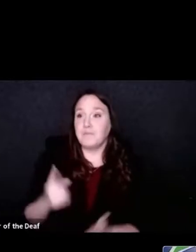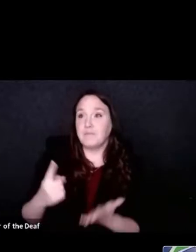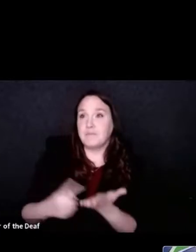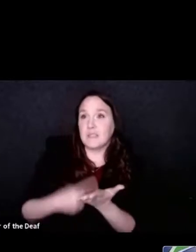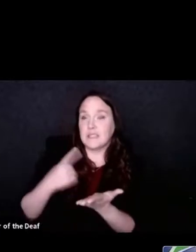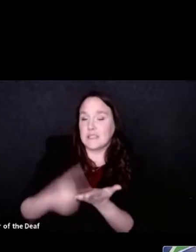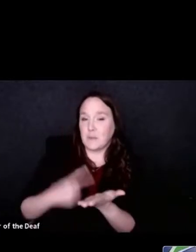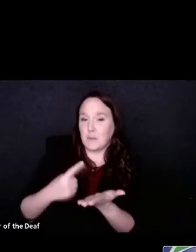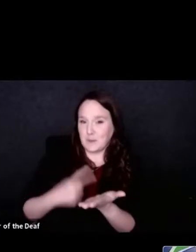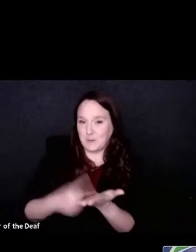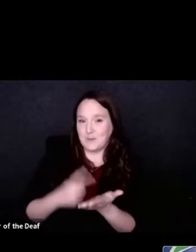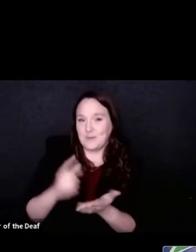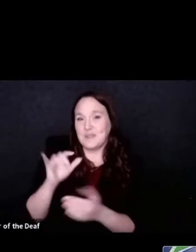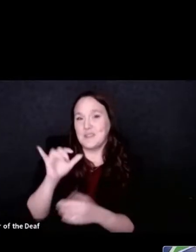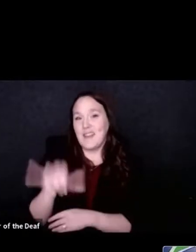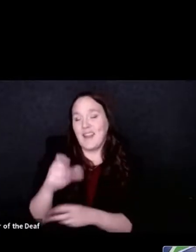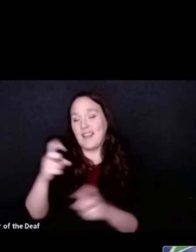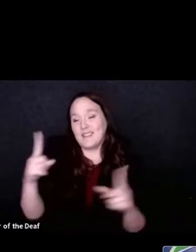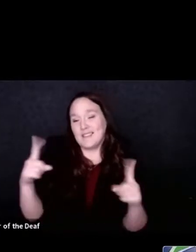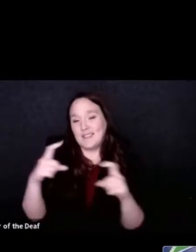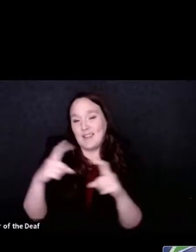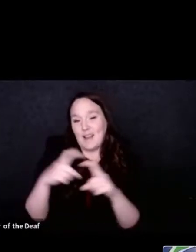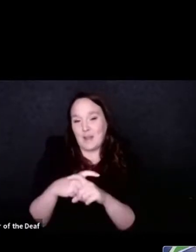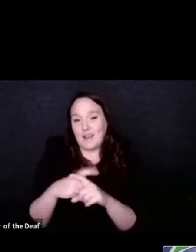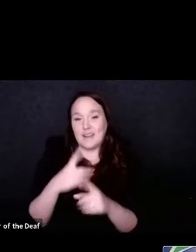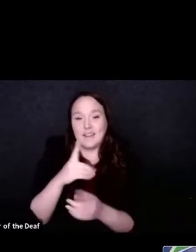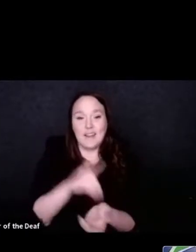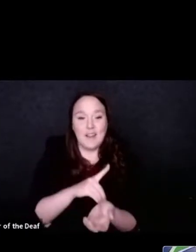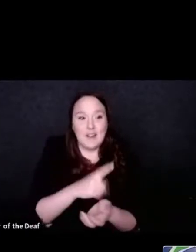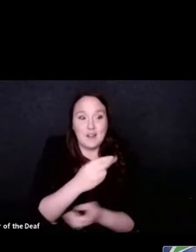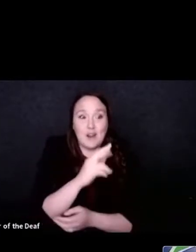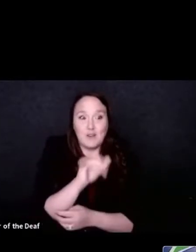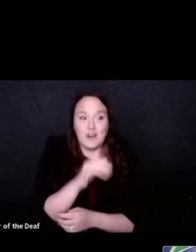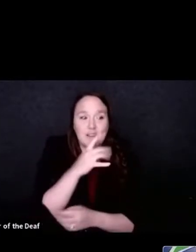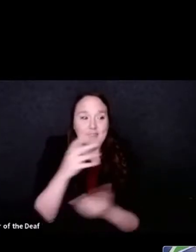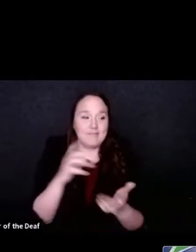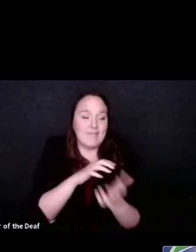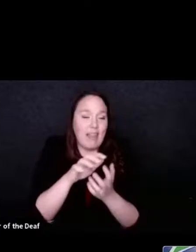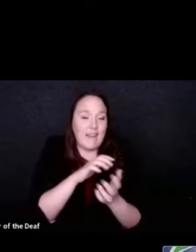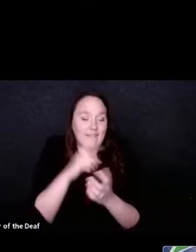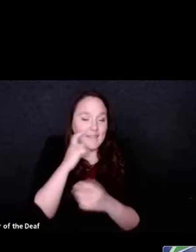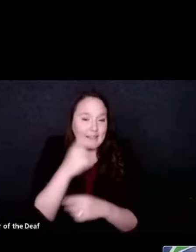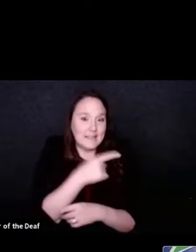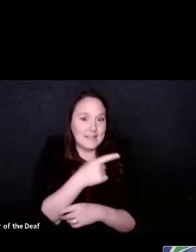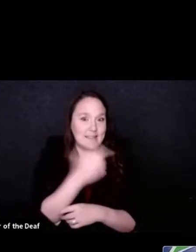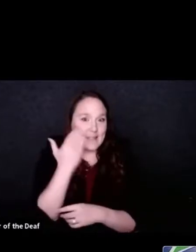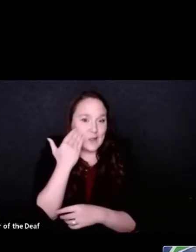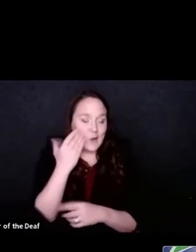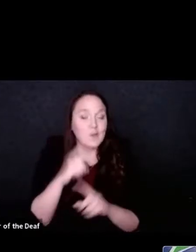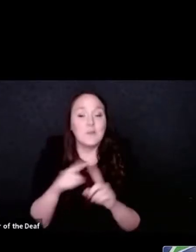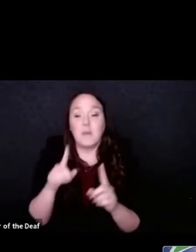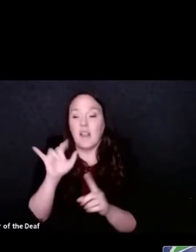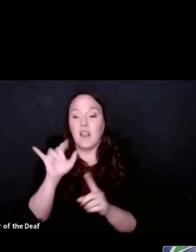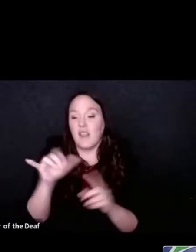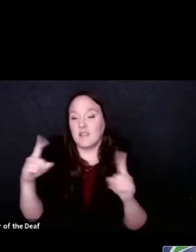Occasionally. That one's a very complicated, Dr. Gray's laughing because he knows. That's a complicated question and